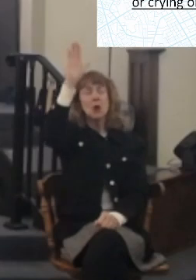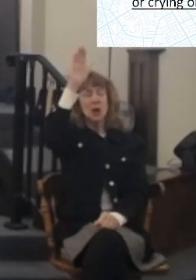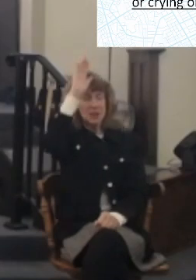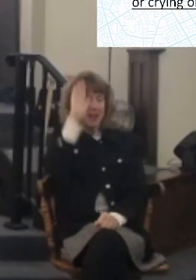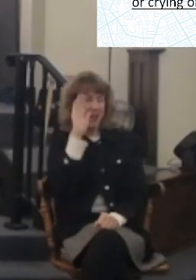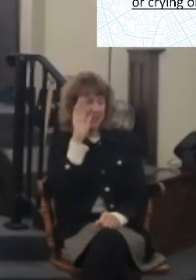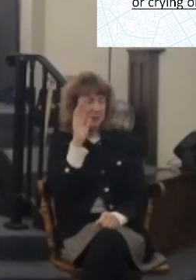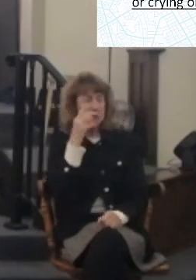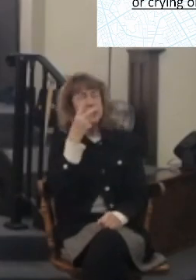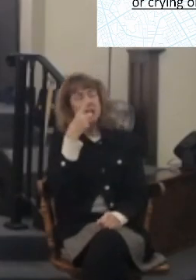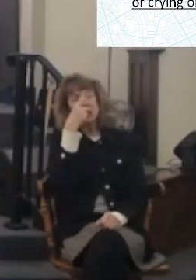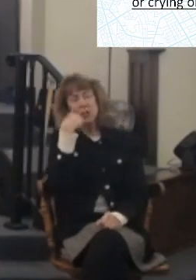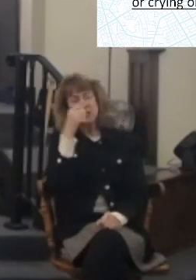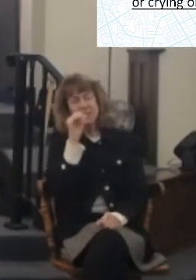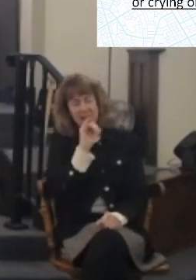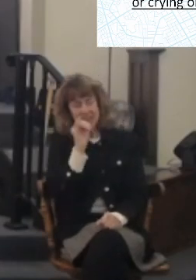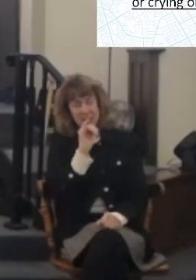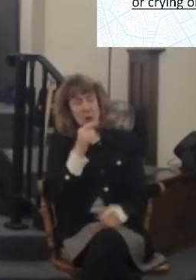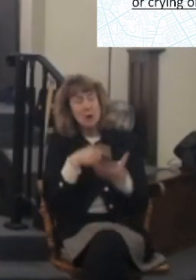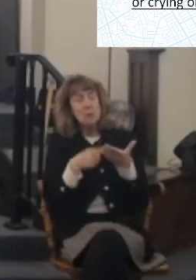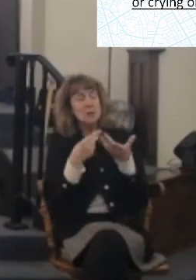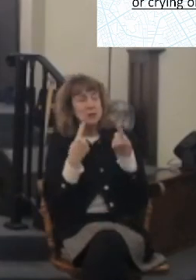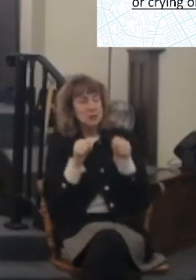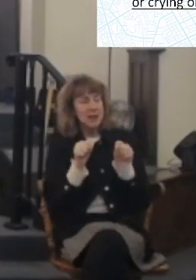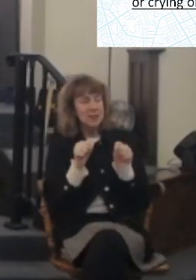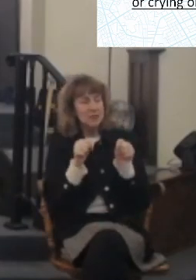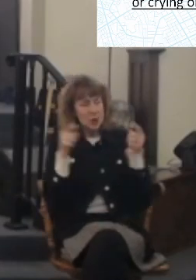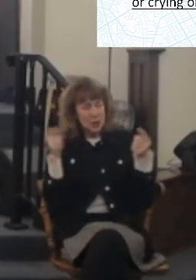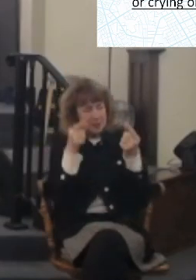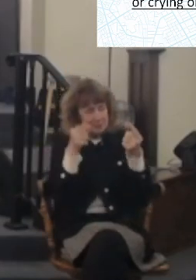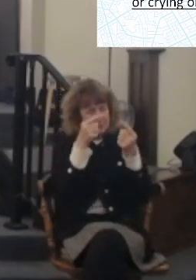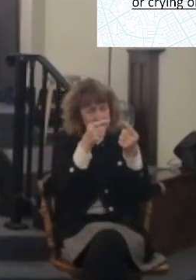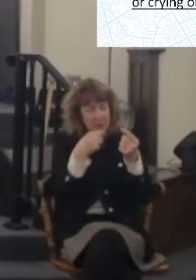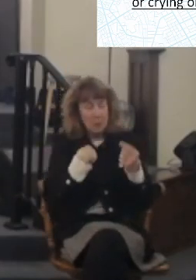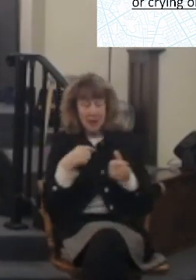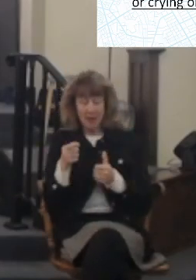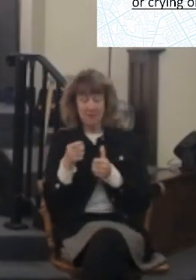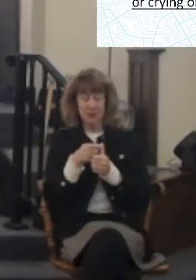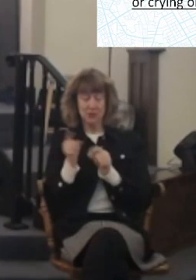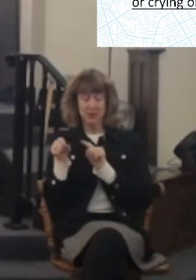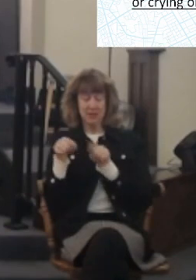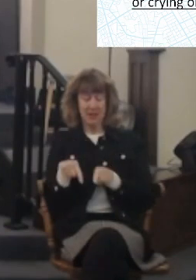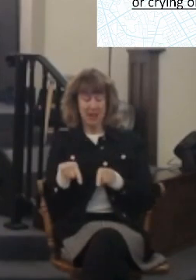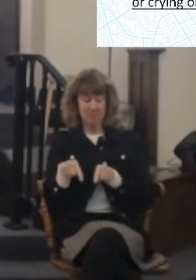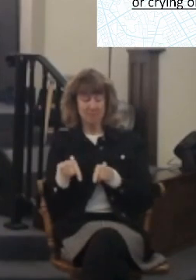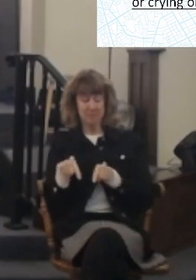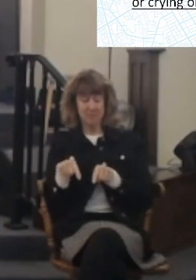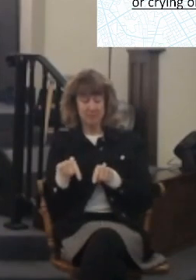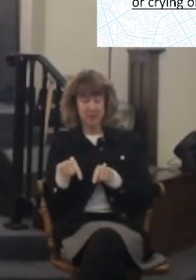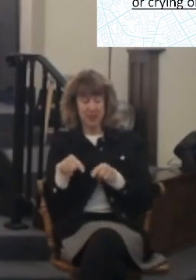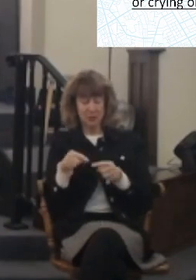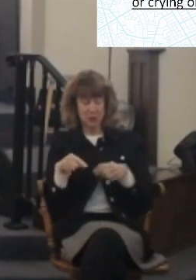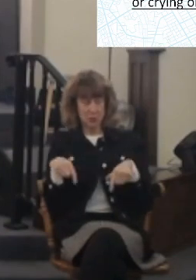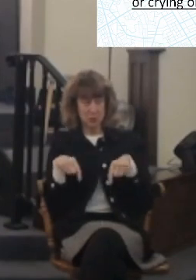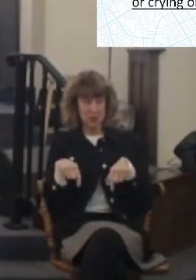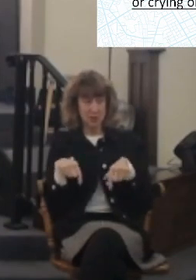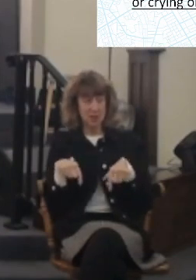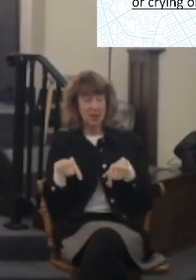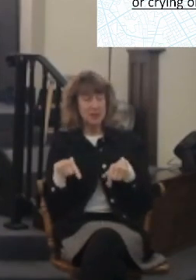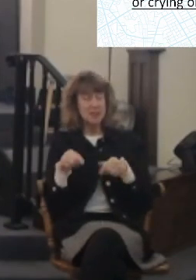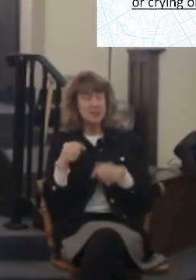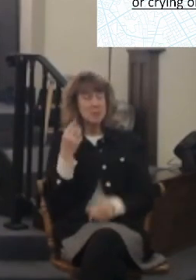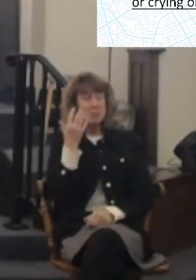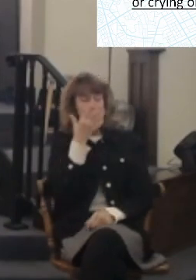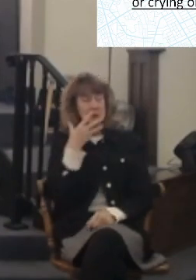is what it looks like. And this is what we're striving for. When I first came to this